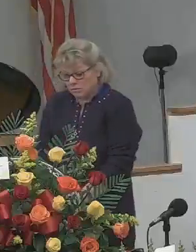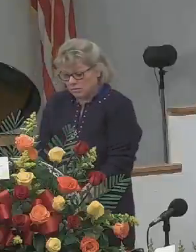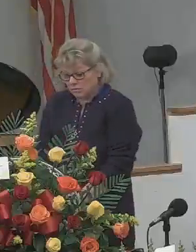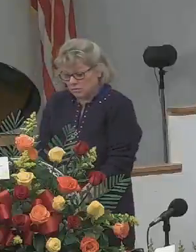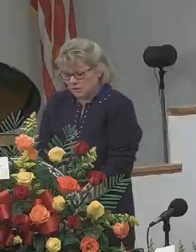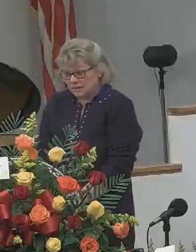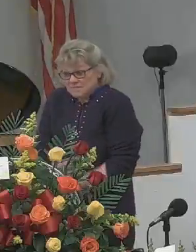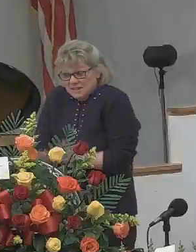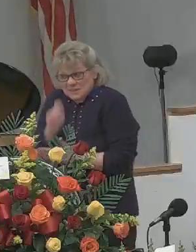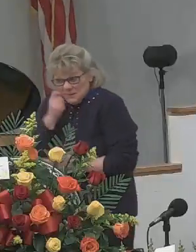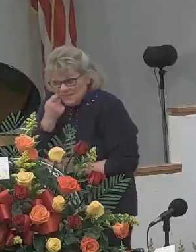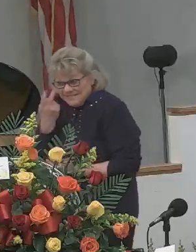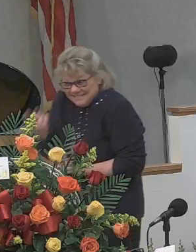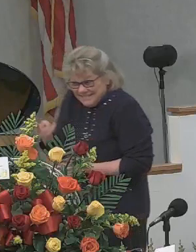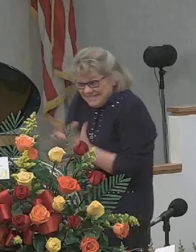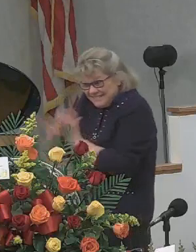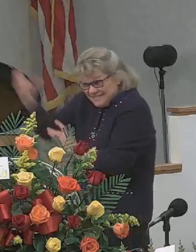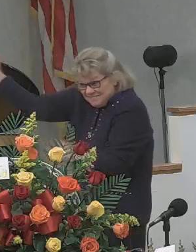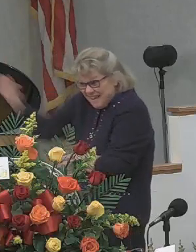It'd be nice to, wouldn't it?